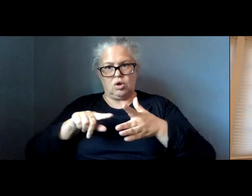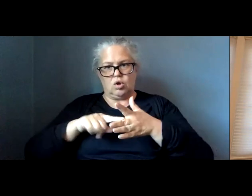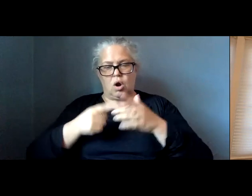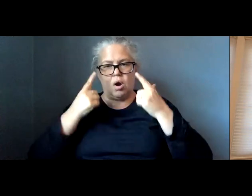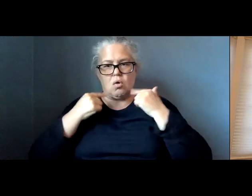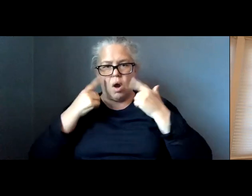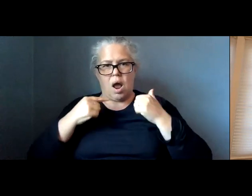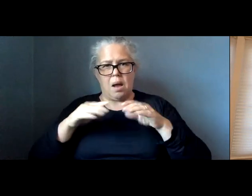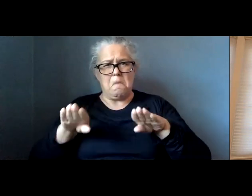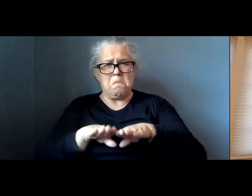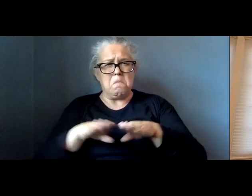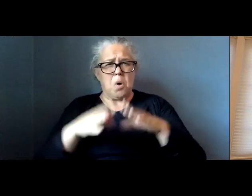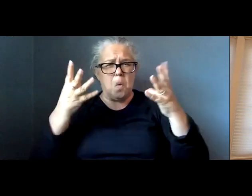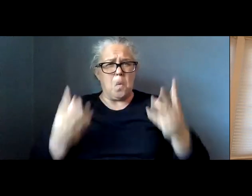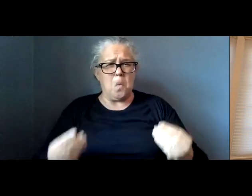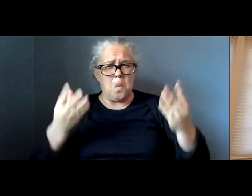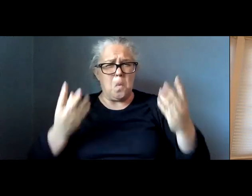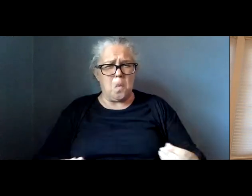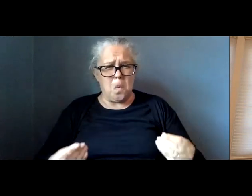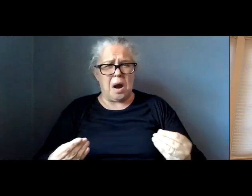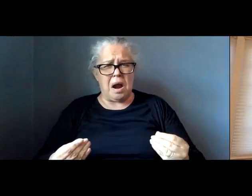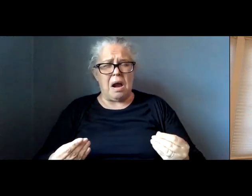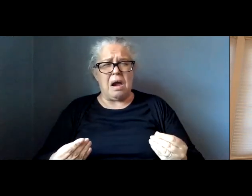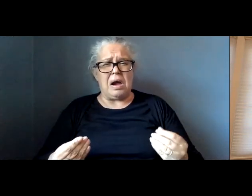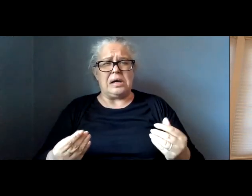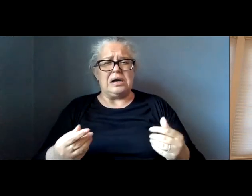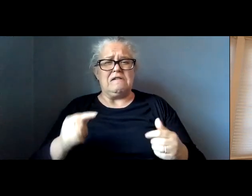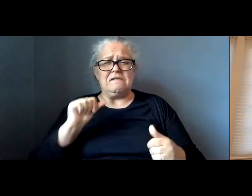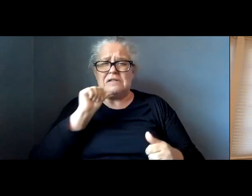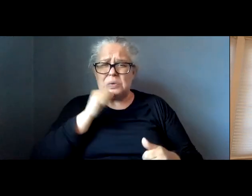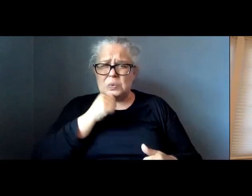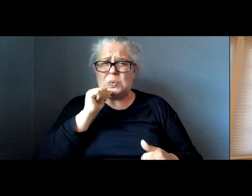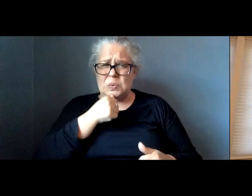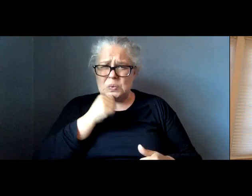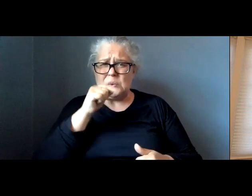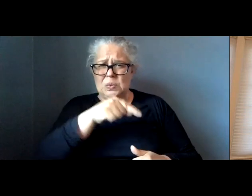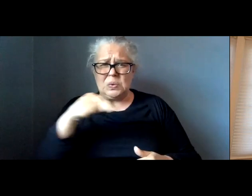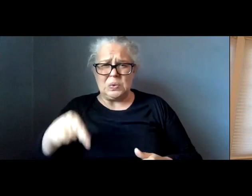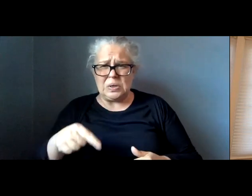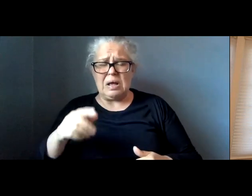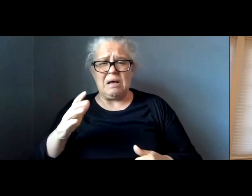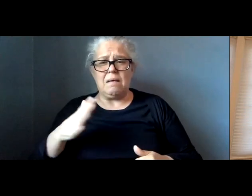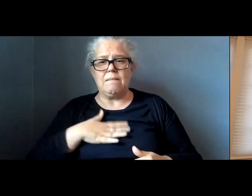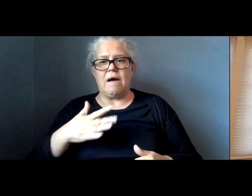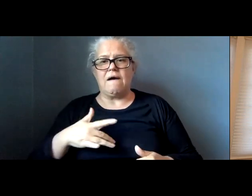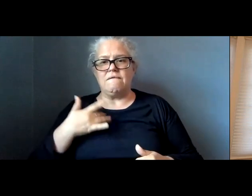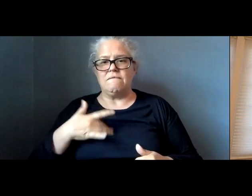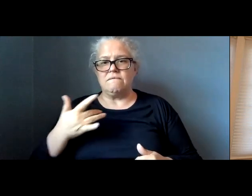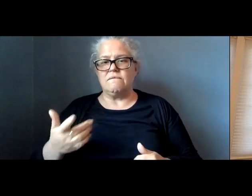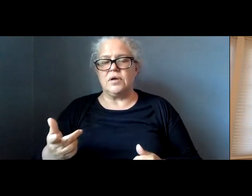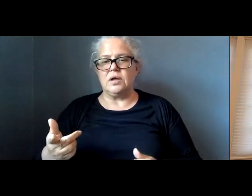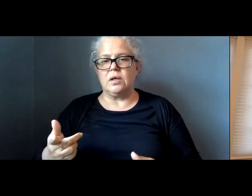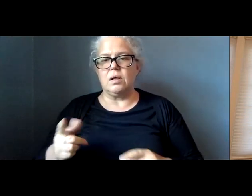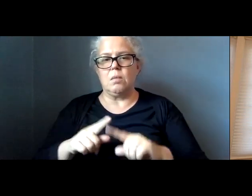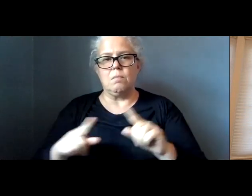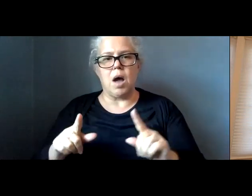boots, saturated clothing, and trembling begged for sympathy and commiseration, both feelings I had for her in excess, but